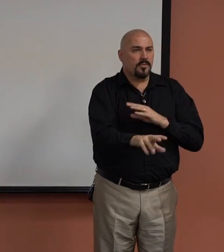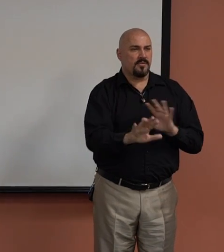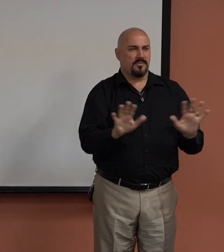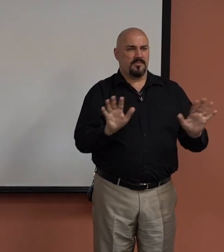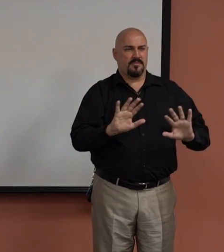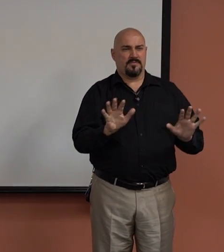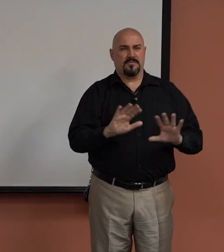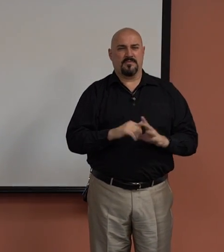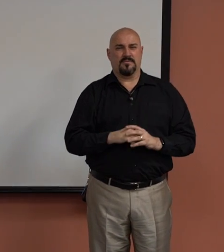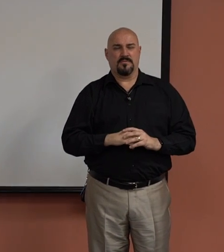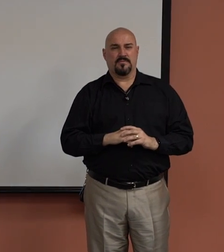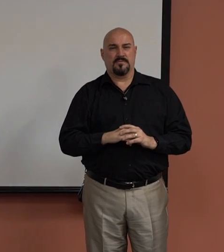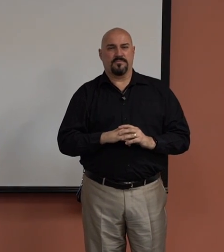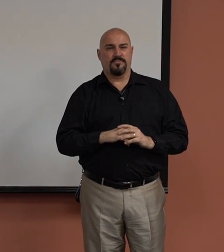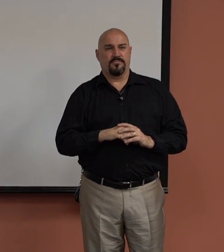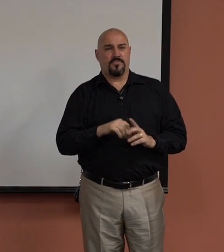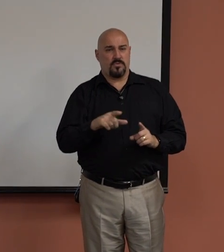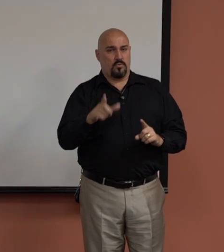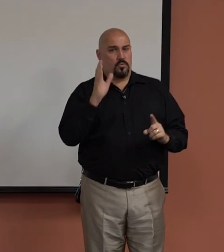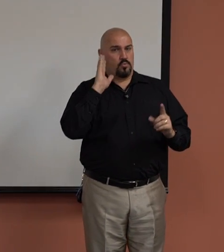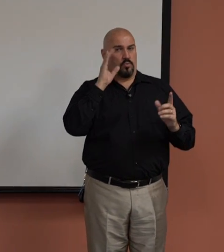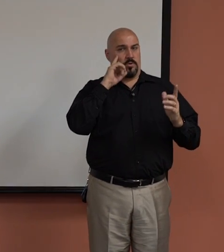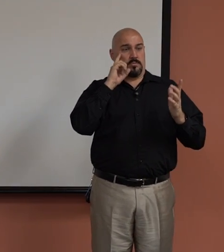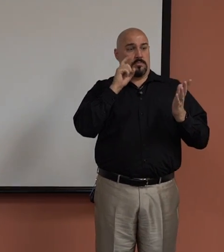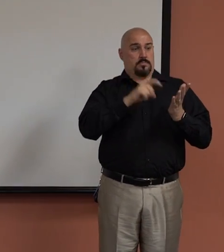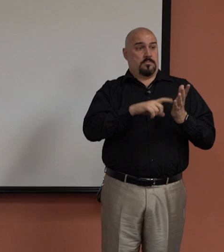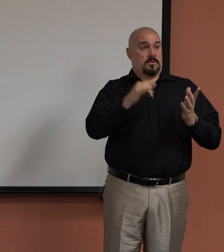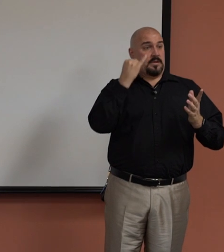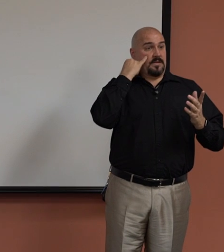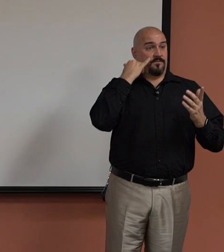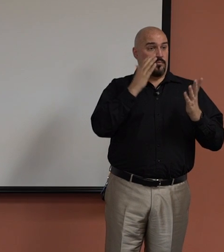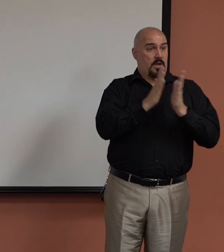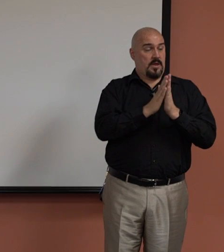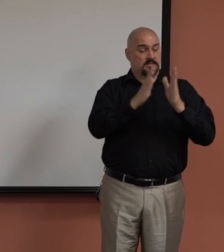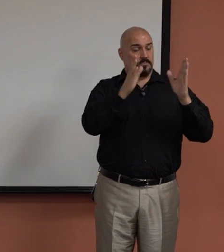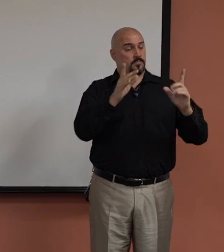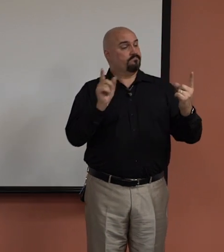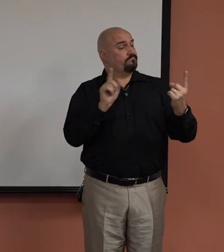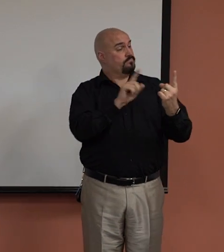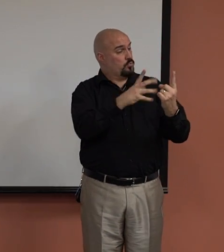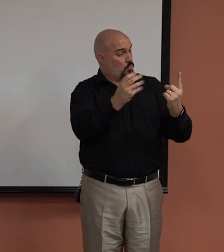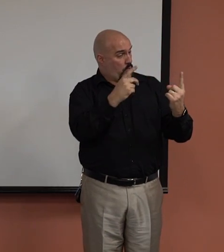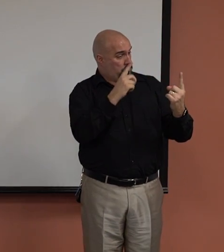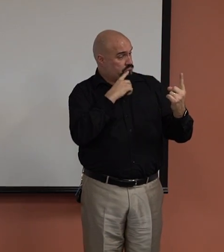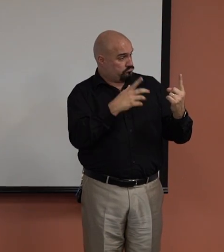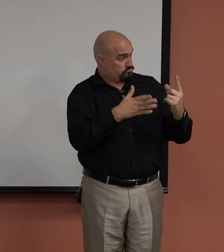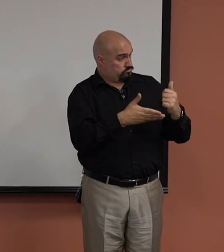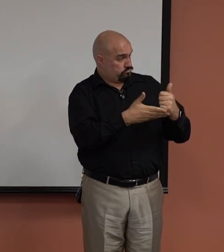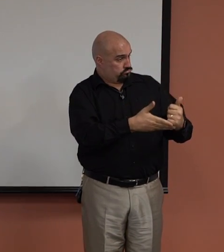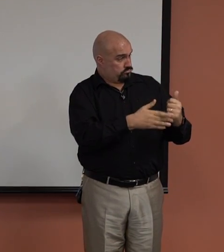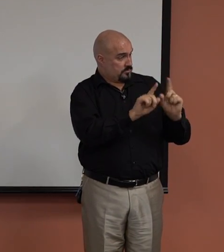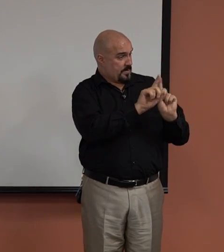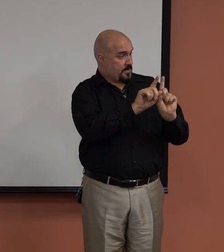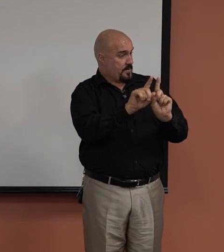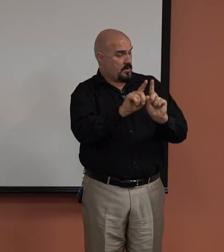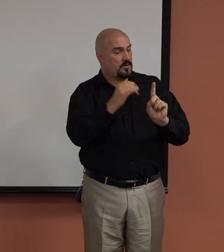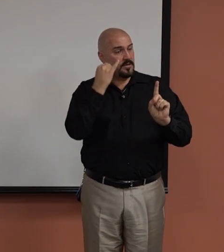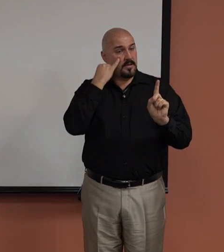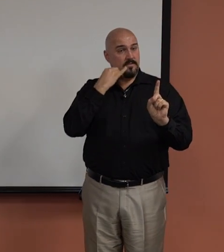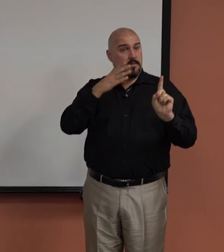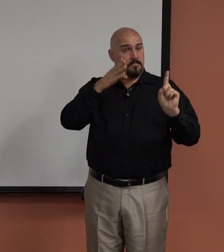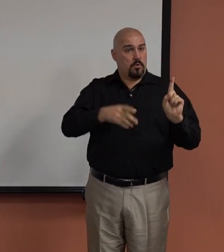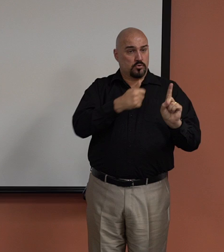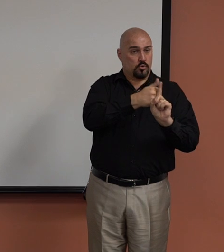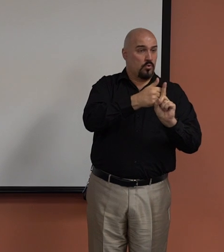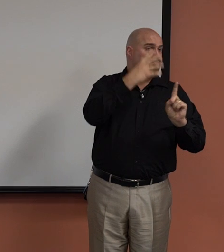find is that if you ask somebody if they would like some guide, someone who's been trained in sighted guide will say, oh sure,